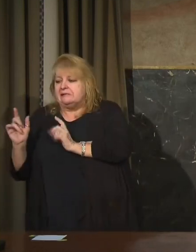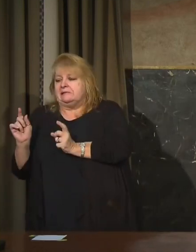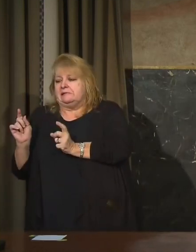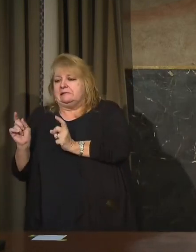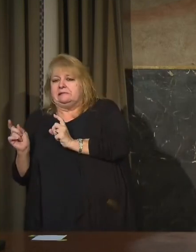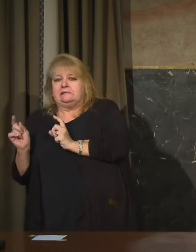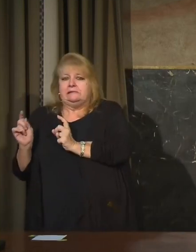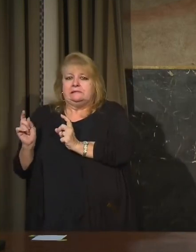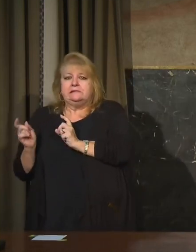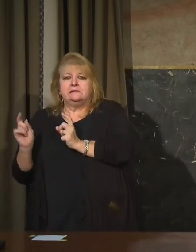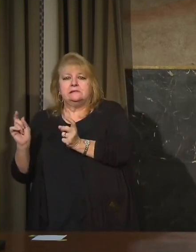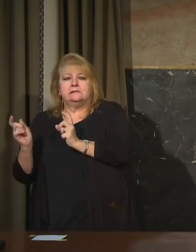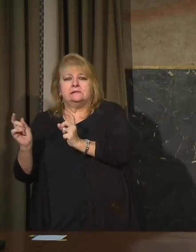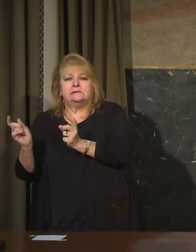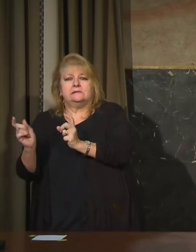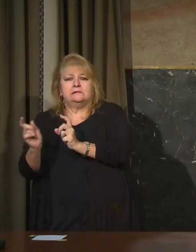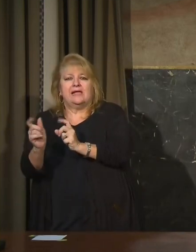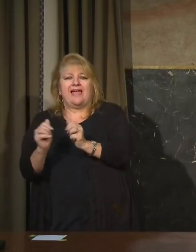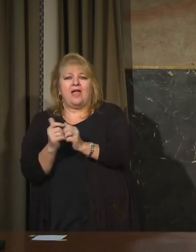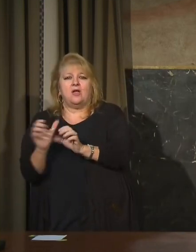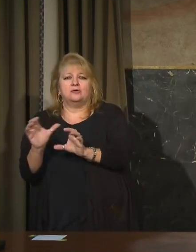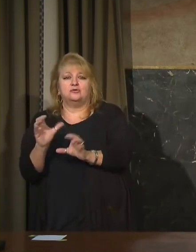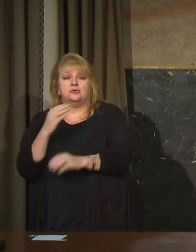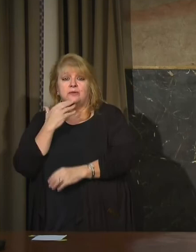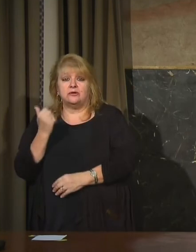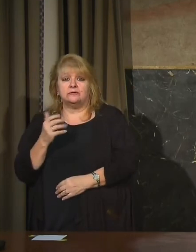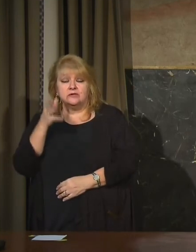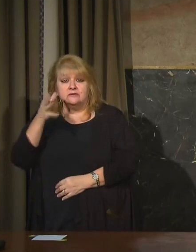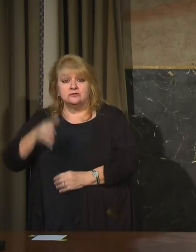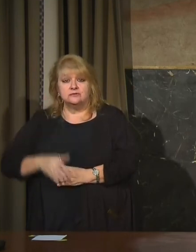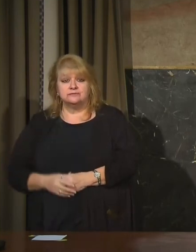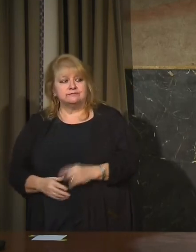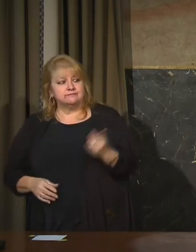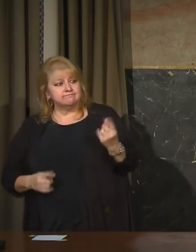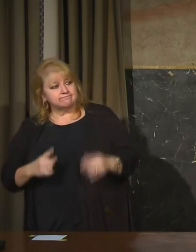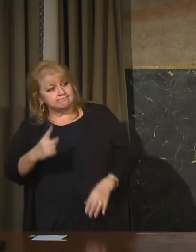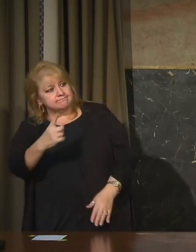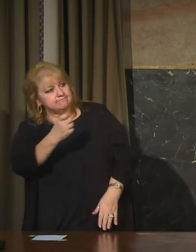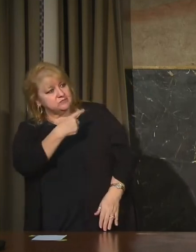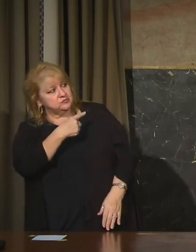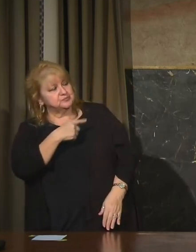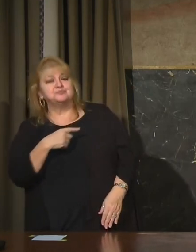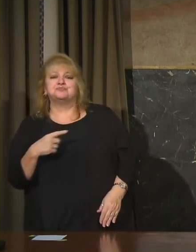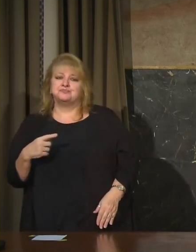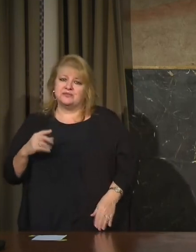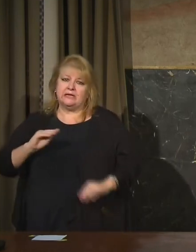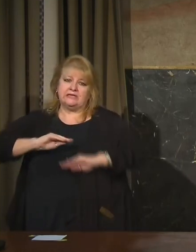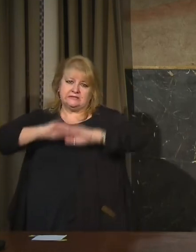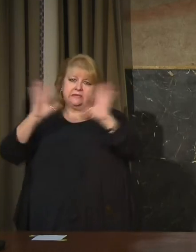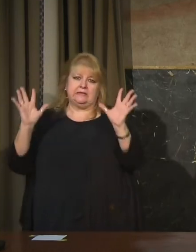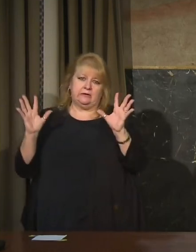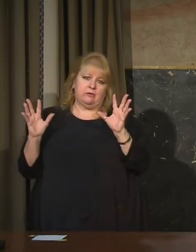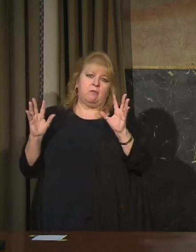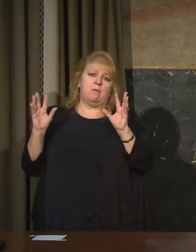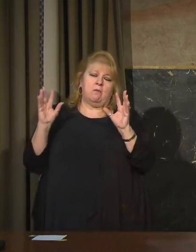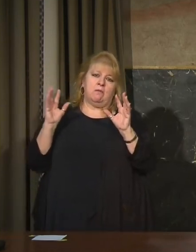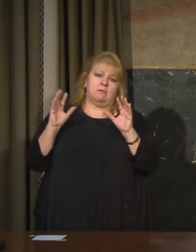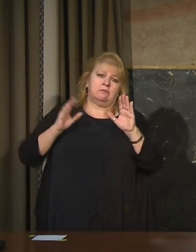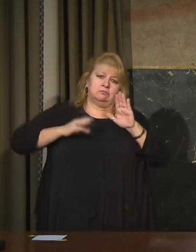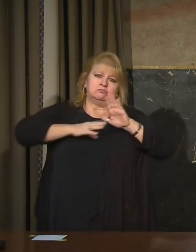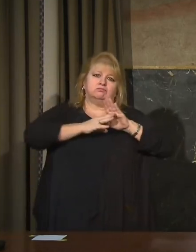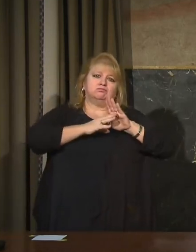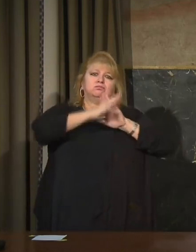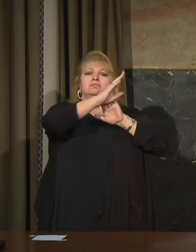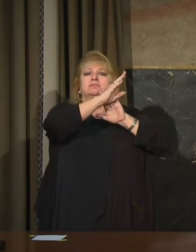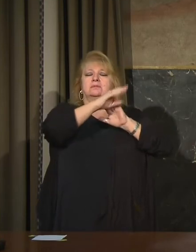that as we move forward into the new plans. Yes, sir. It's clear from the record-breaking case count today and hospitalizations that people are not